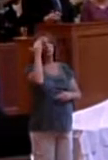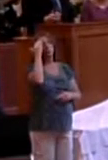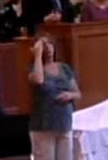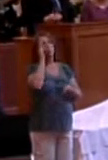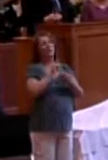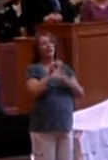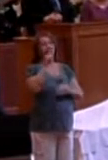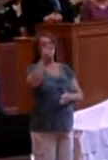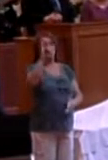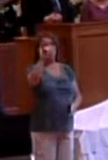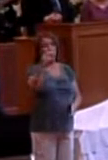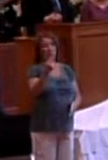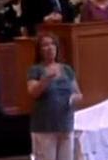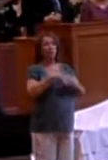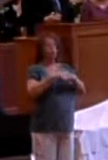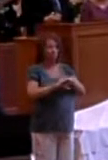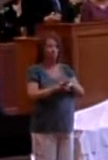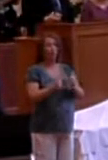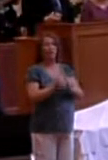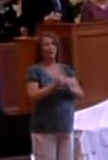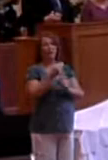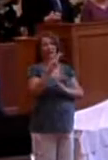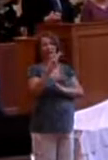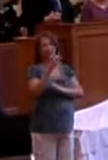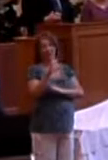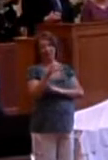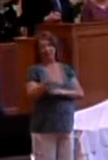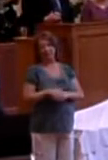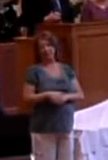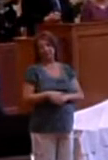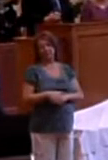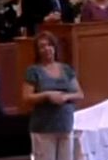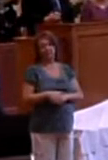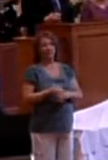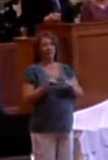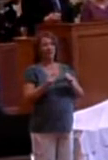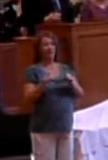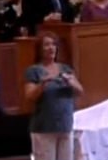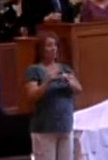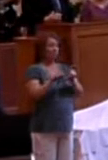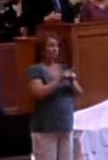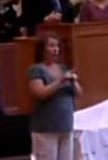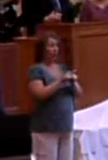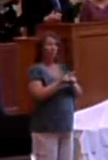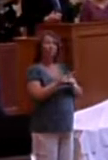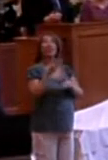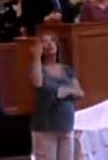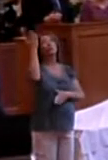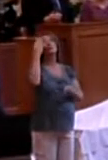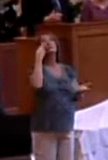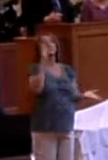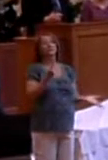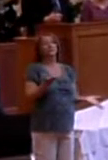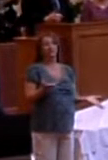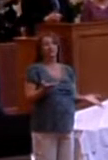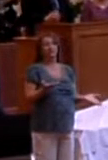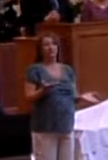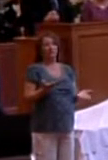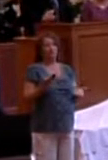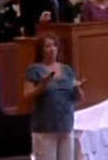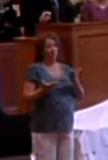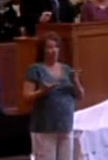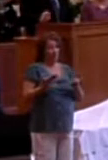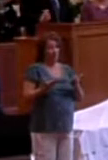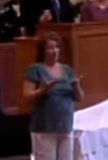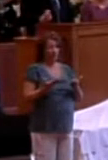Noah was born with a handicap, but he was also born as you see him, which is possibly a